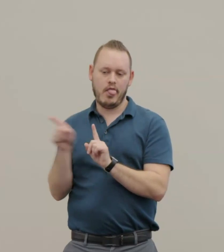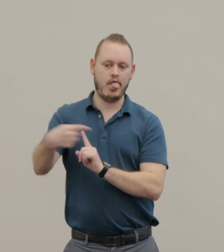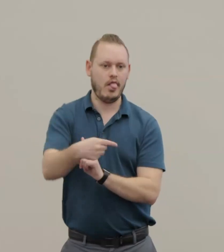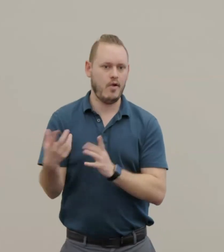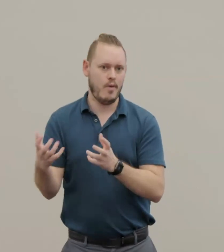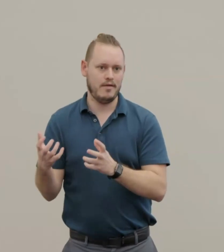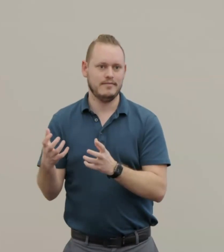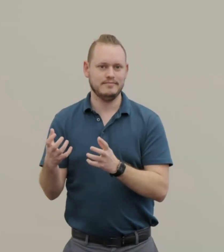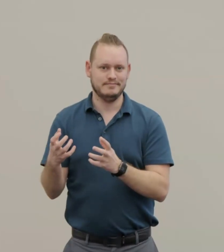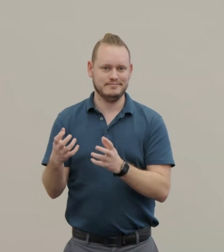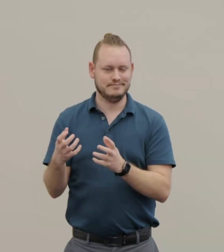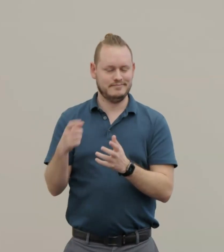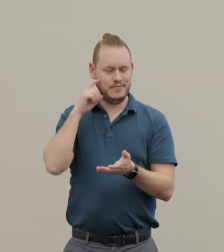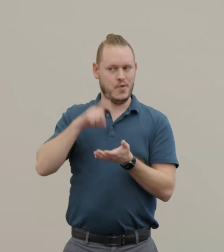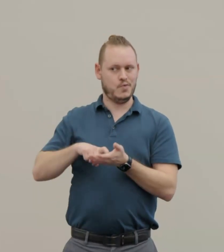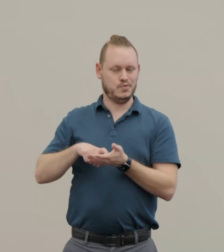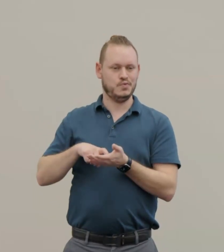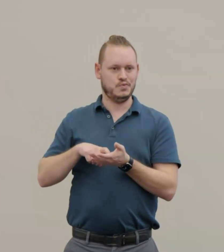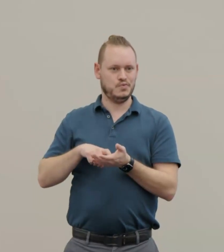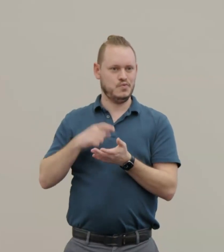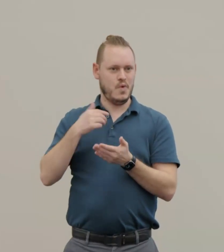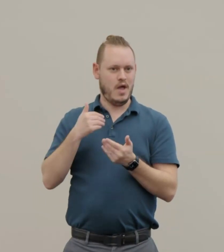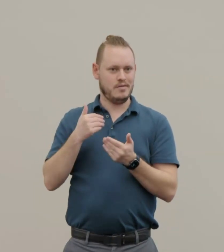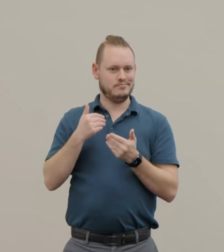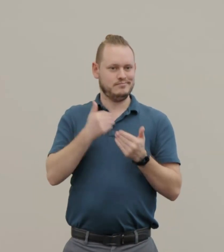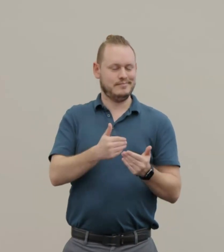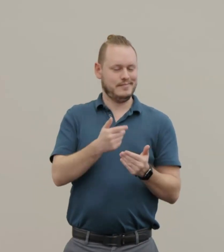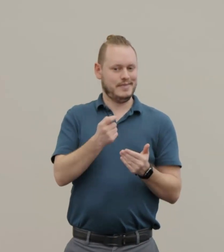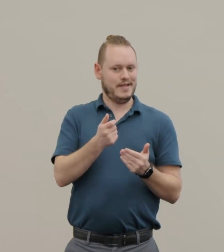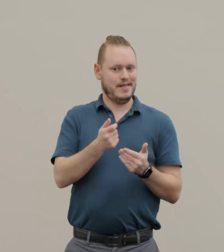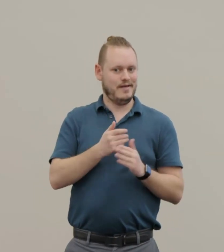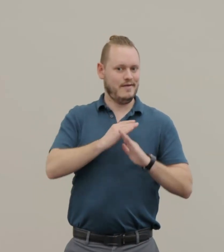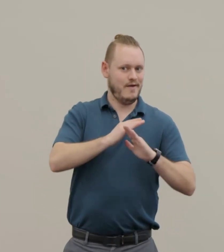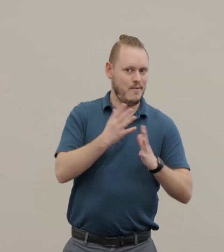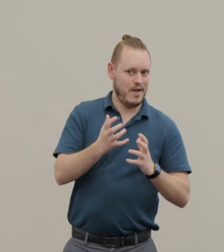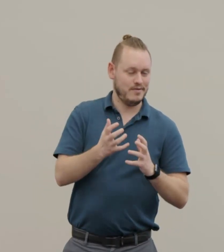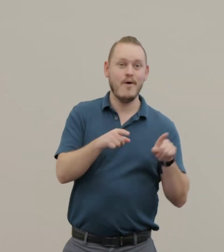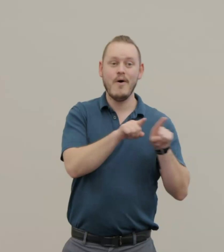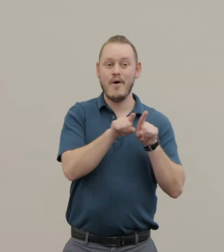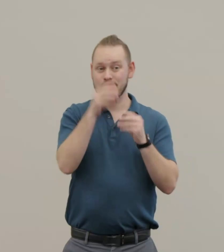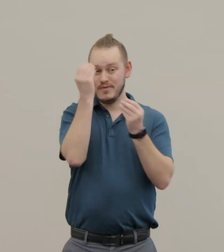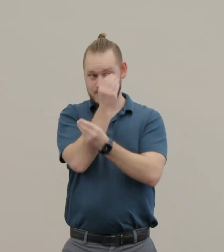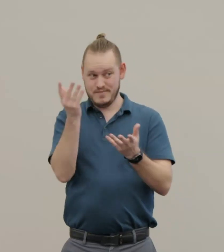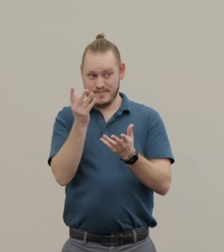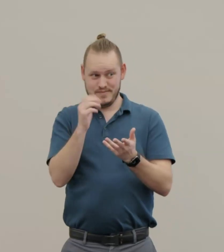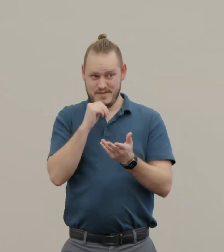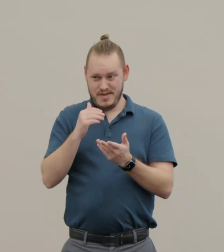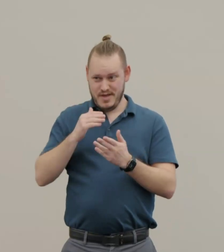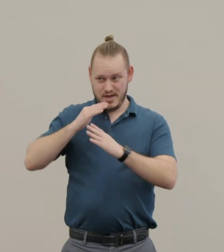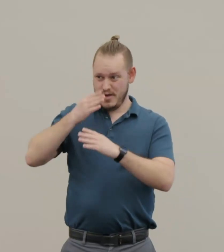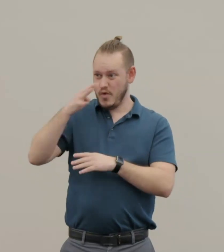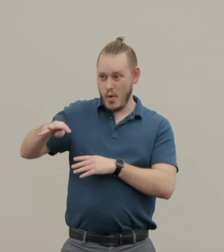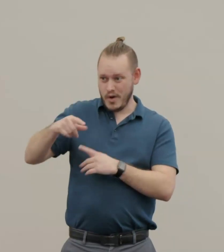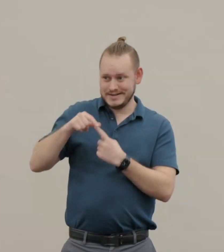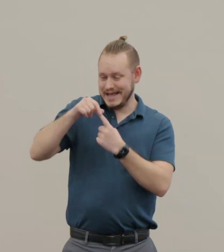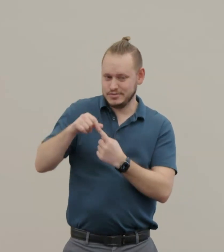I've noticed. So I want to head a little bit of that off, but I also want to tell you that don't just ignore the exceptions either,